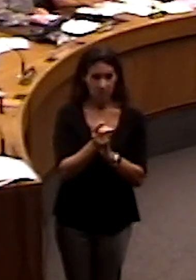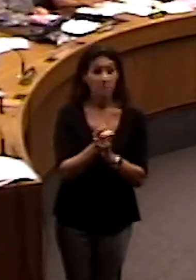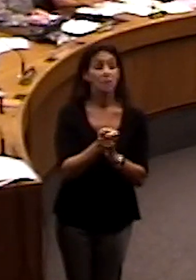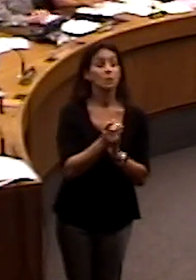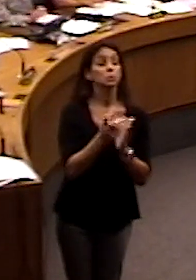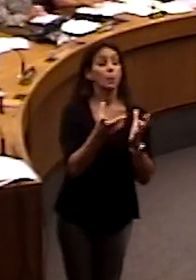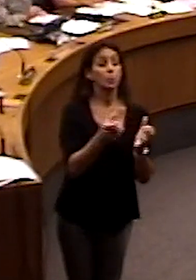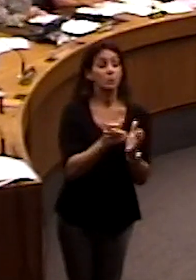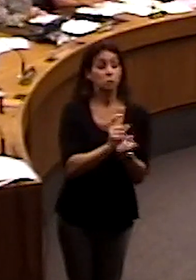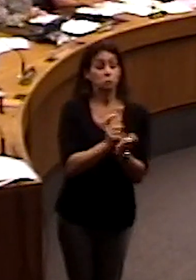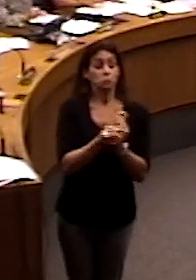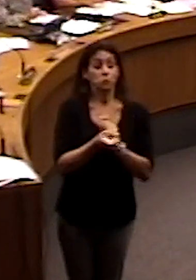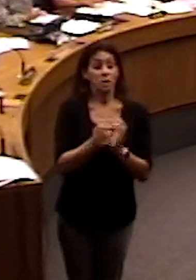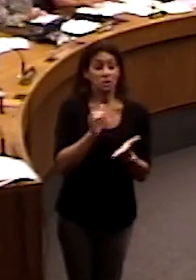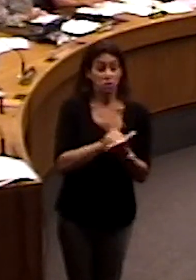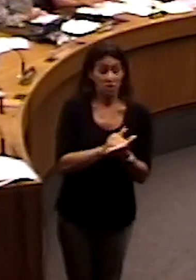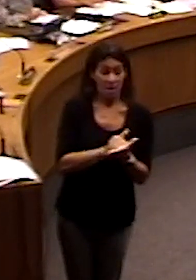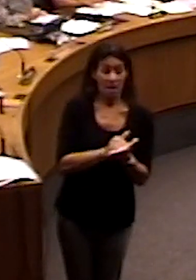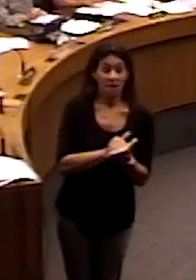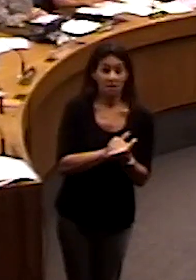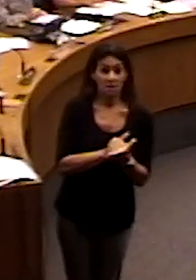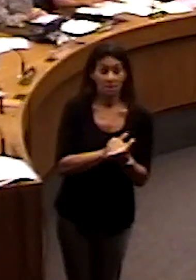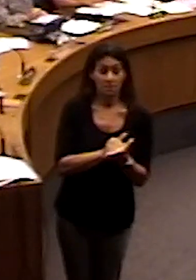amend Chapter